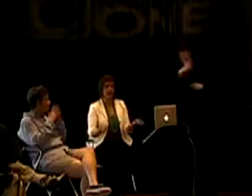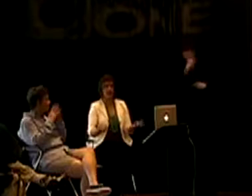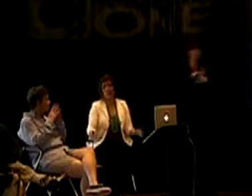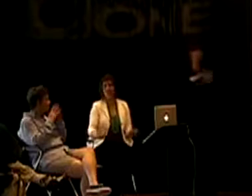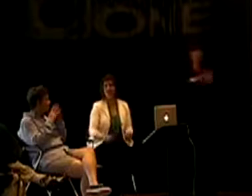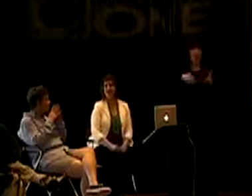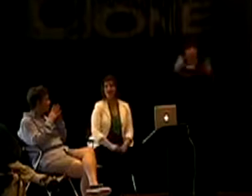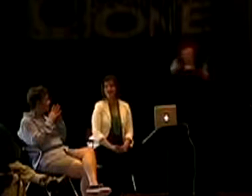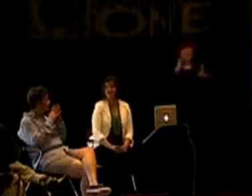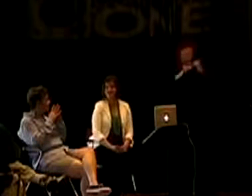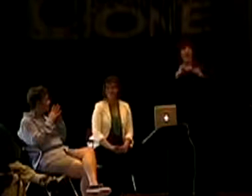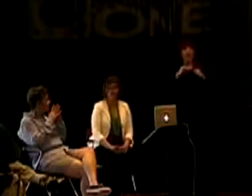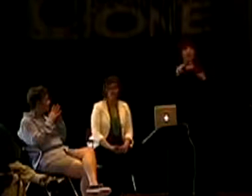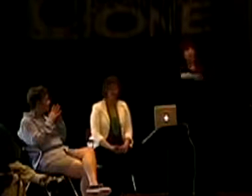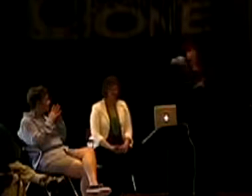not be afraid of.